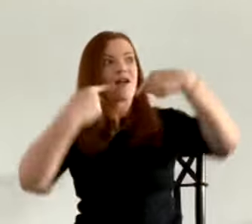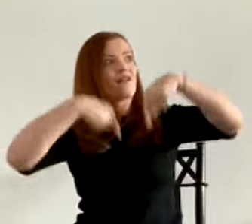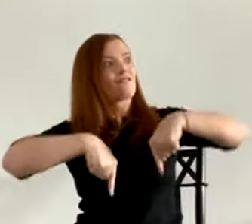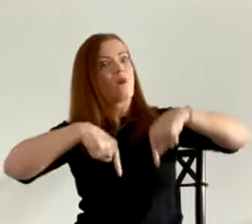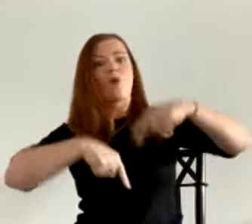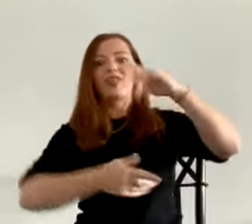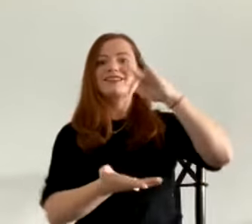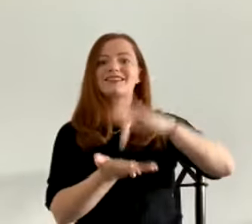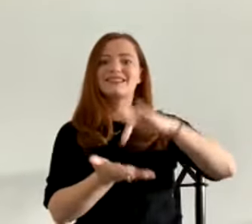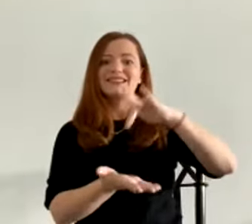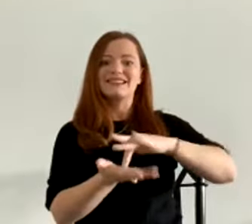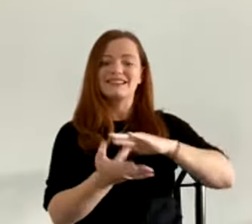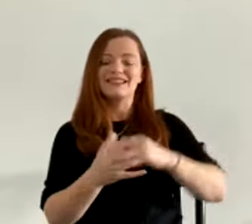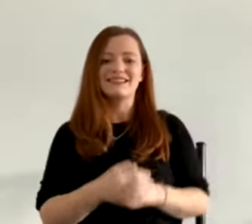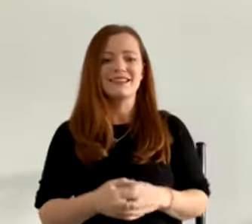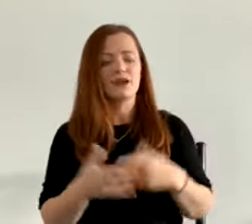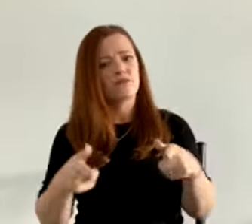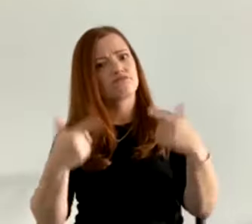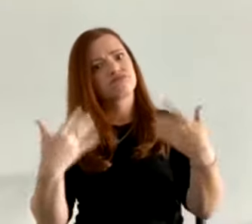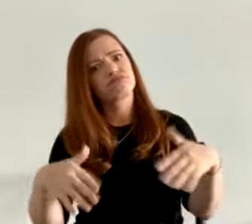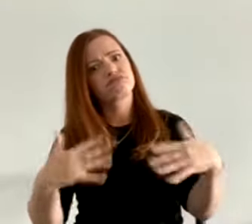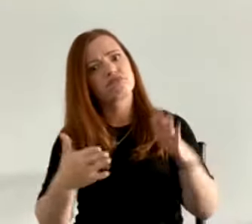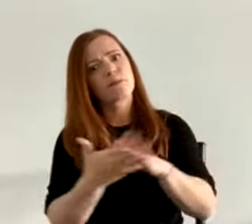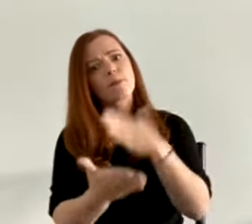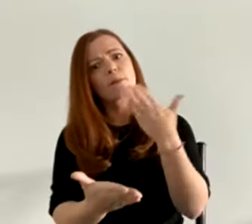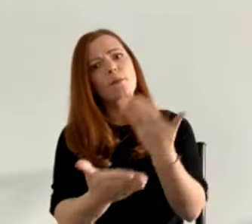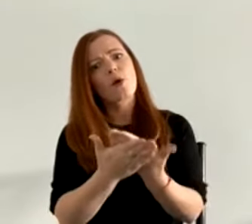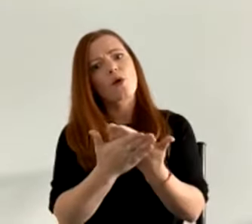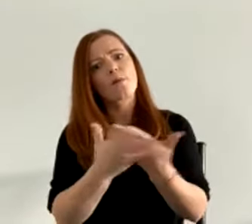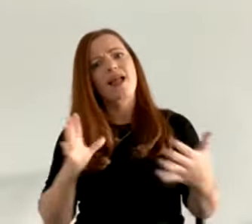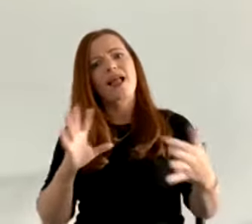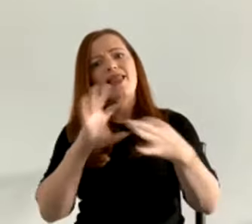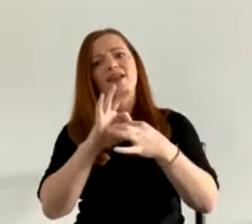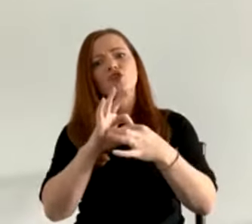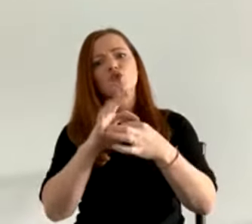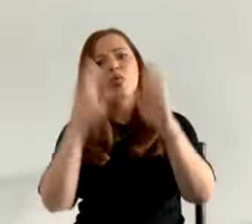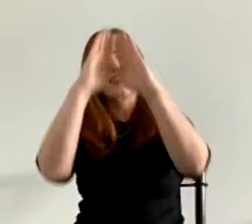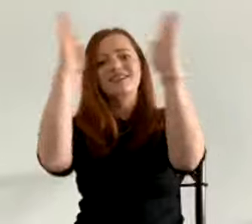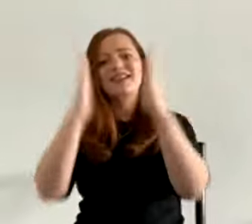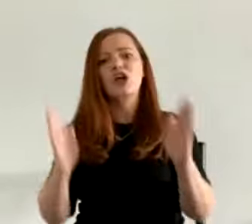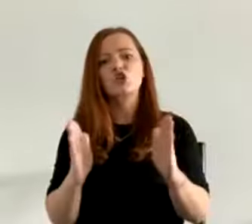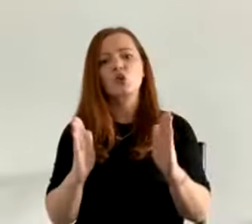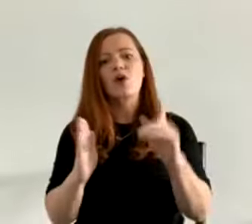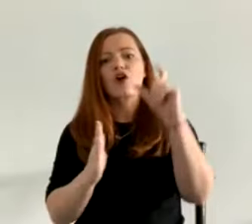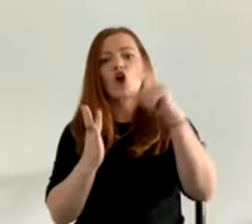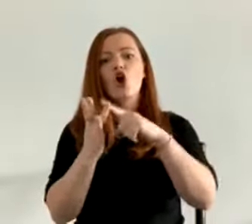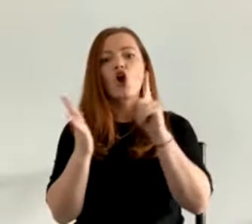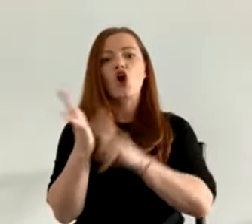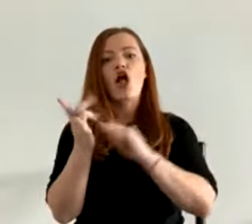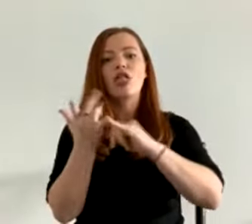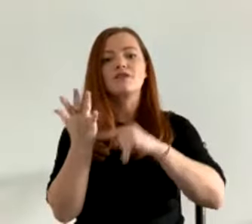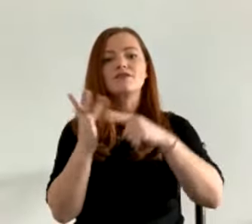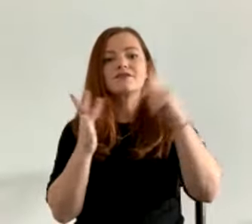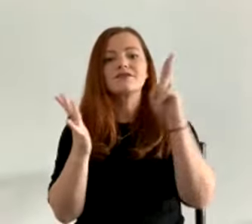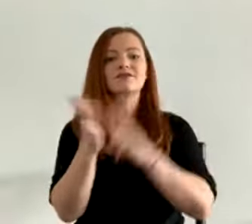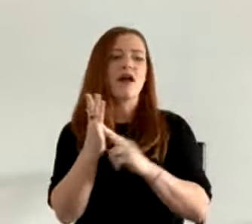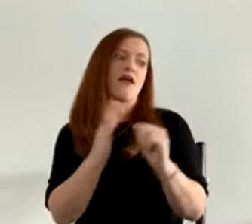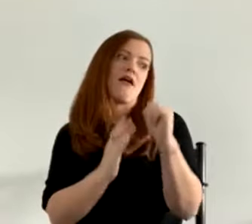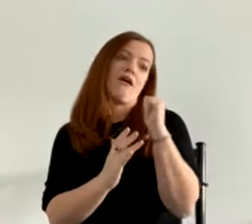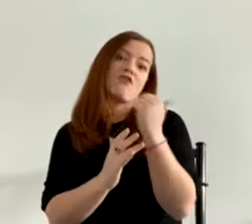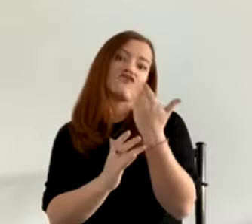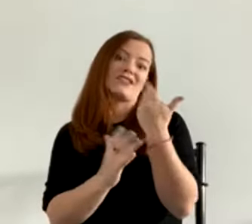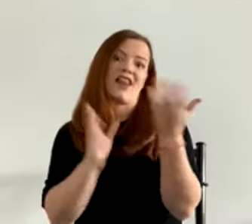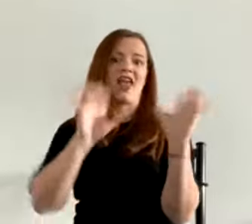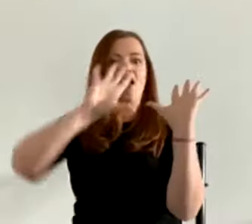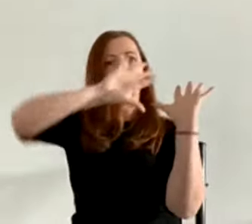say. And she's done an amazing poem about the statue of Edward Colston being brought down in Bristol over the weekend through the Black